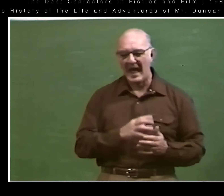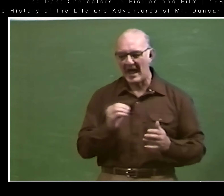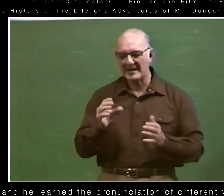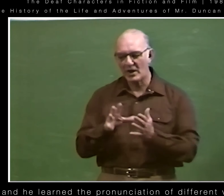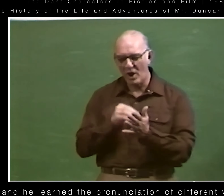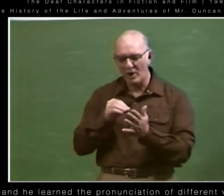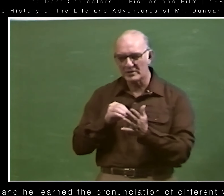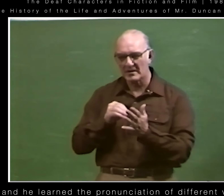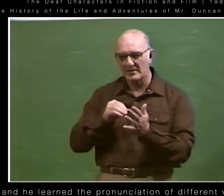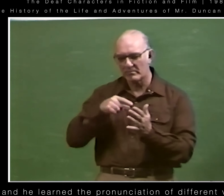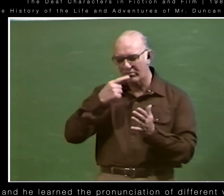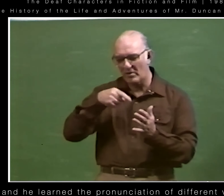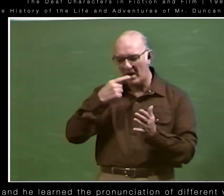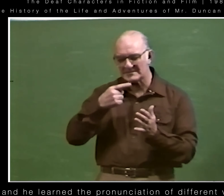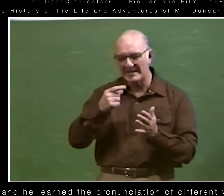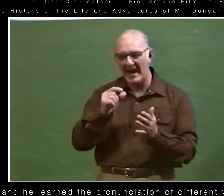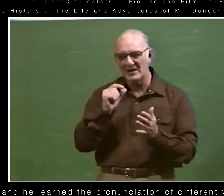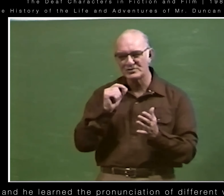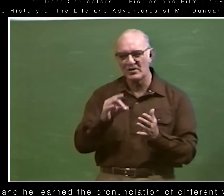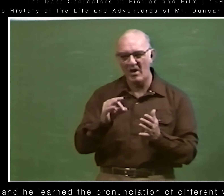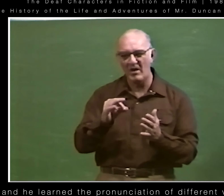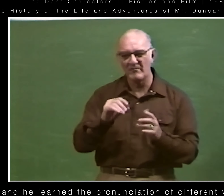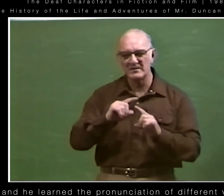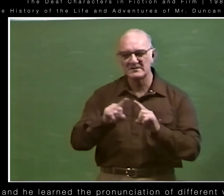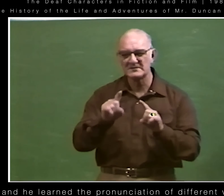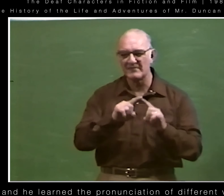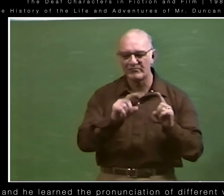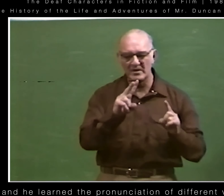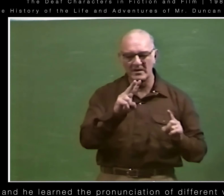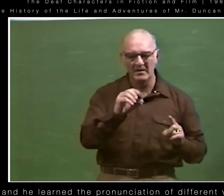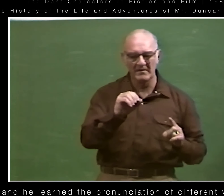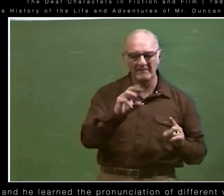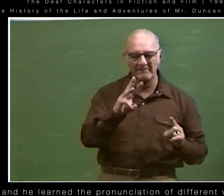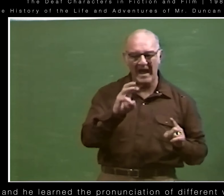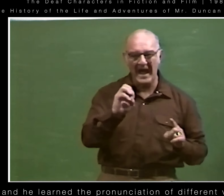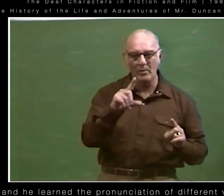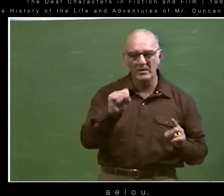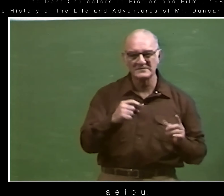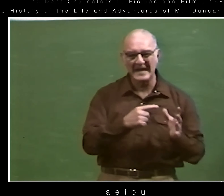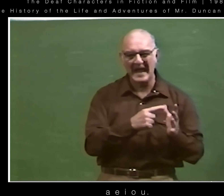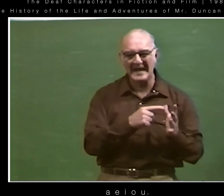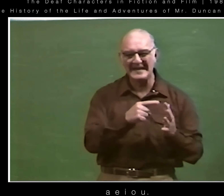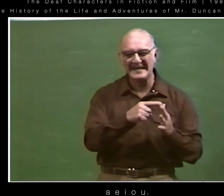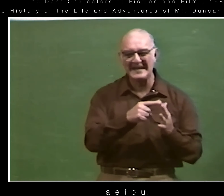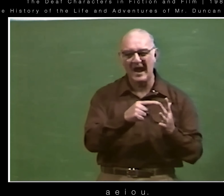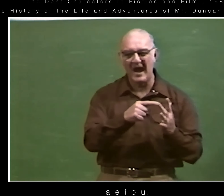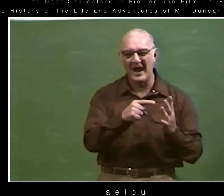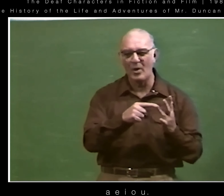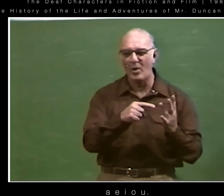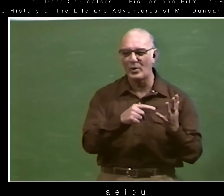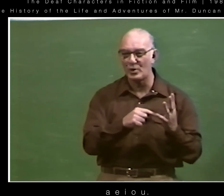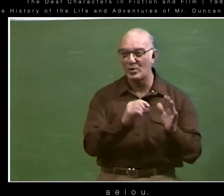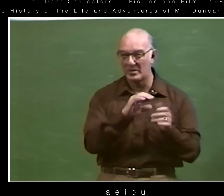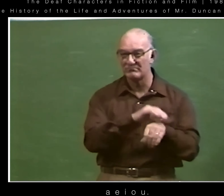and he learned the pronunciation of different vowels, A-E-I-O-U in